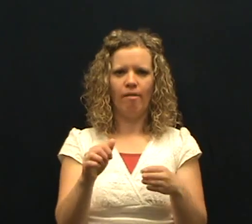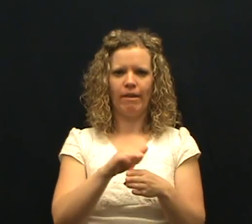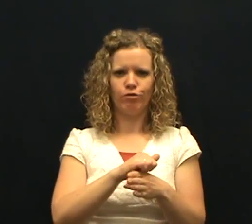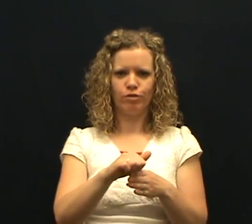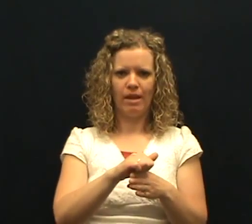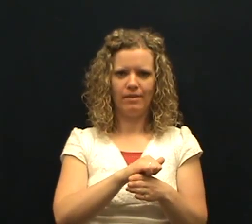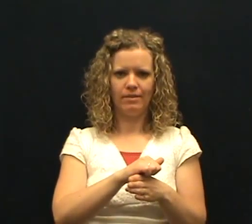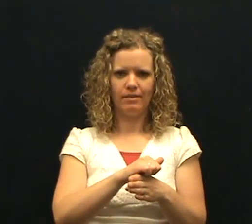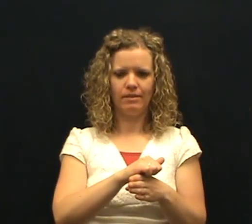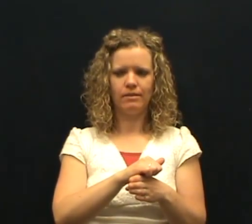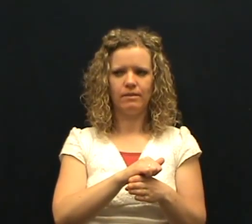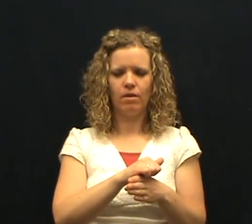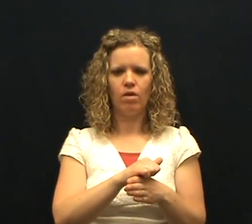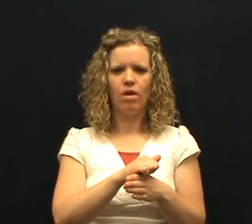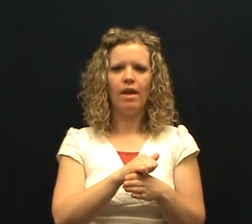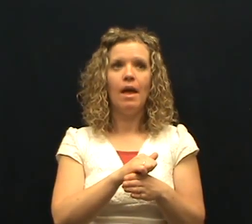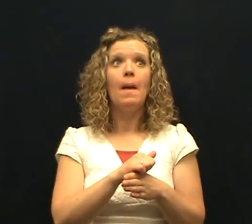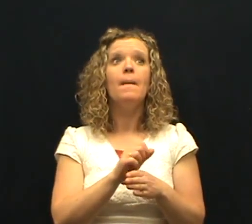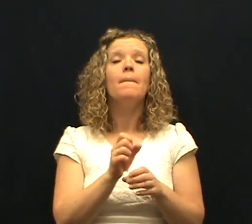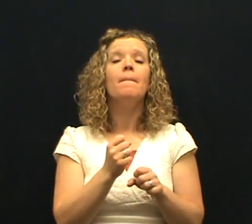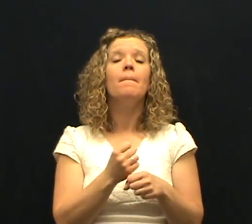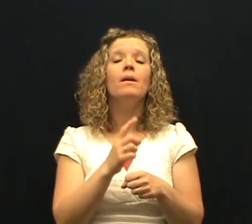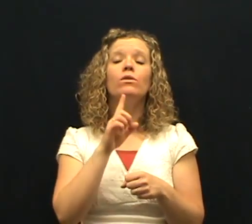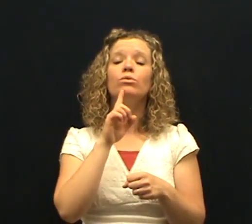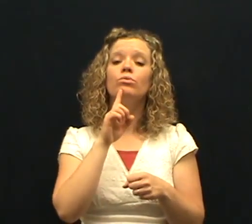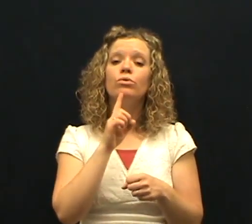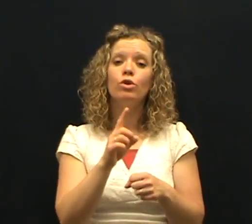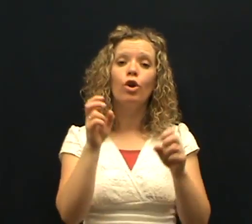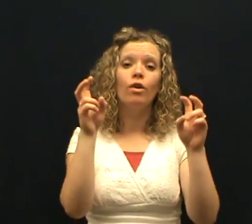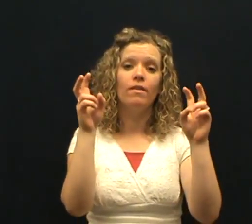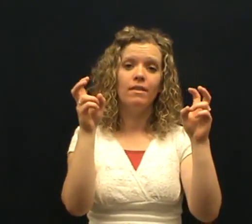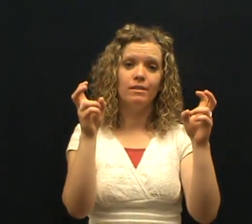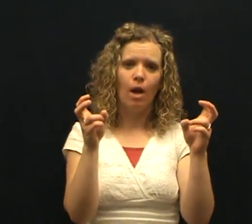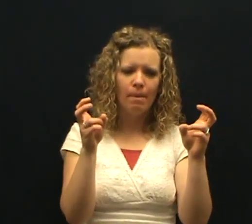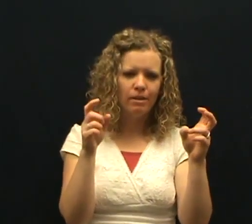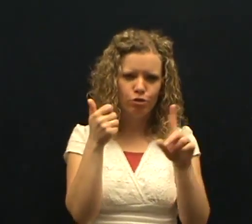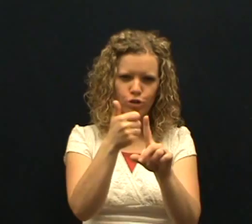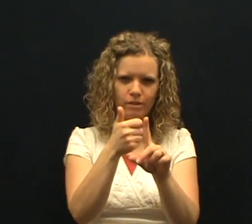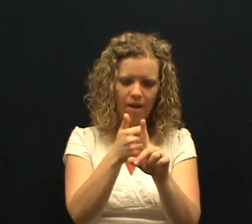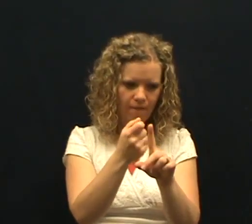sure, or this topic, or these topics, and make sure that you can apply the concepts.